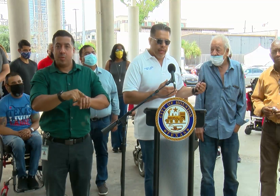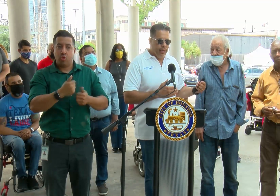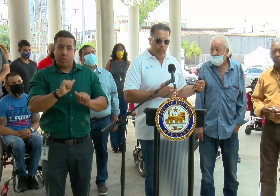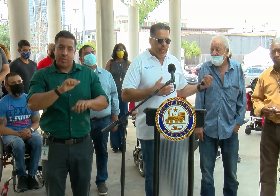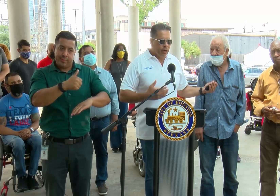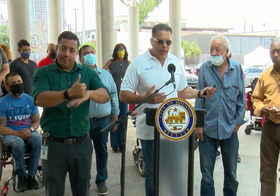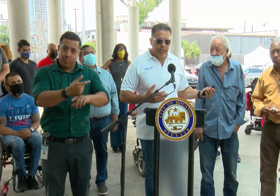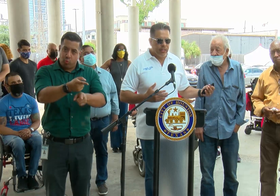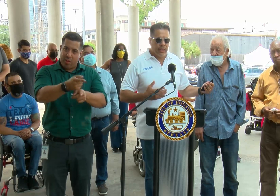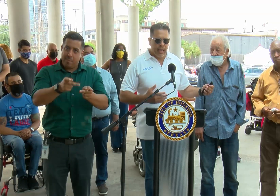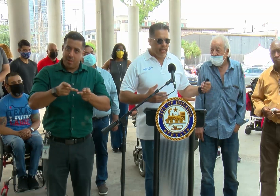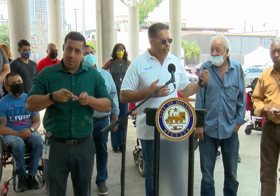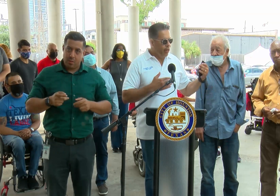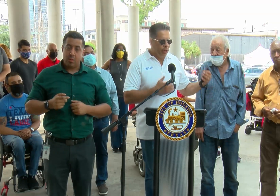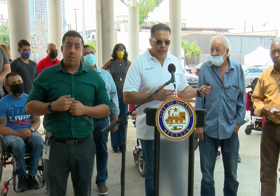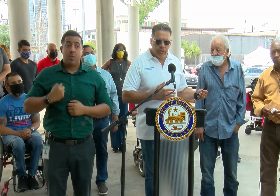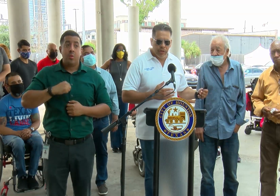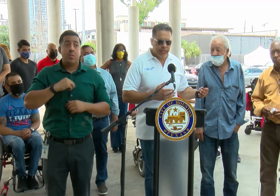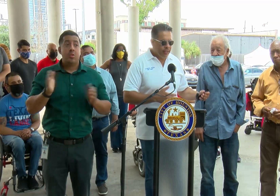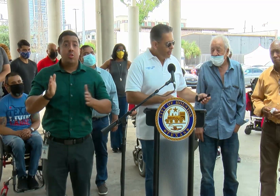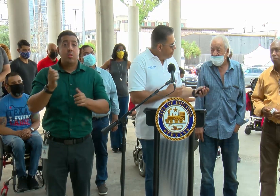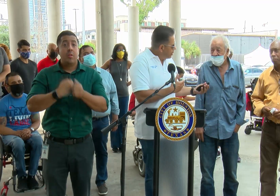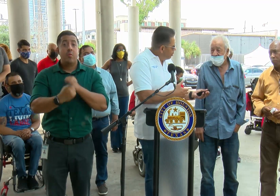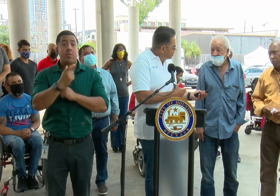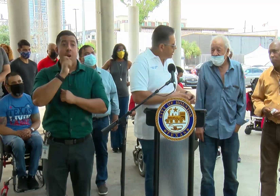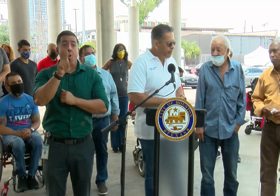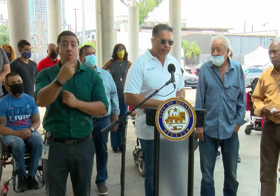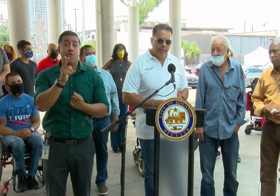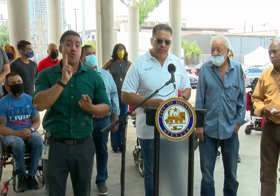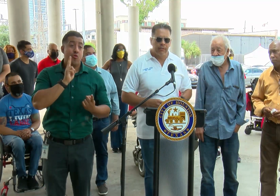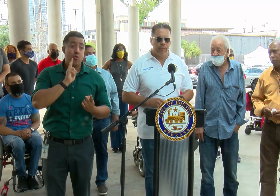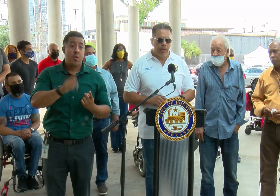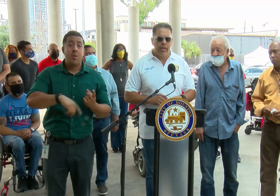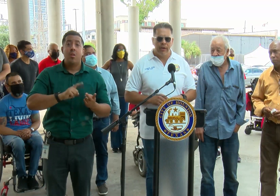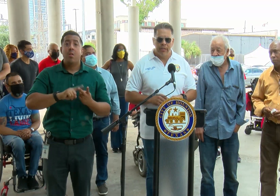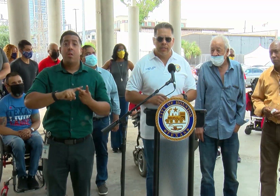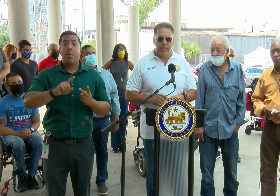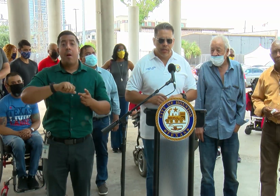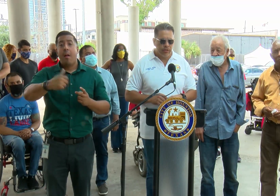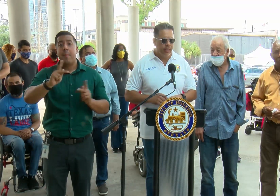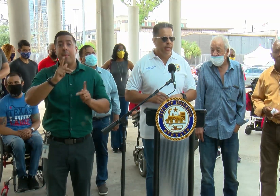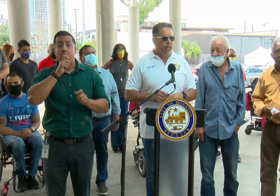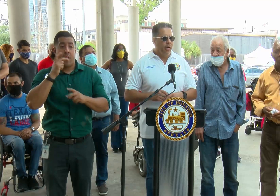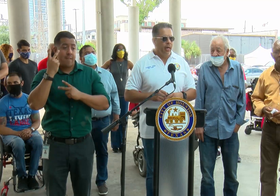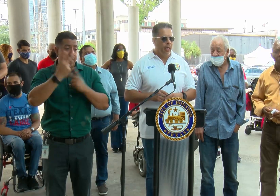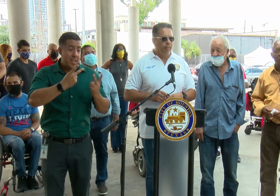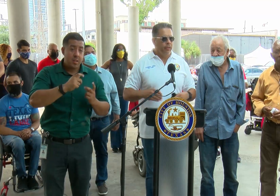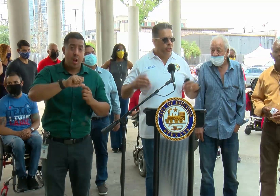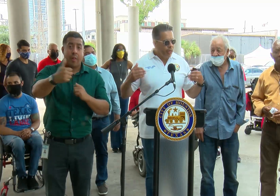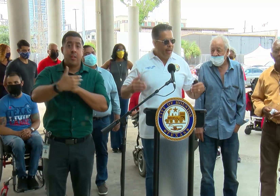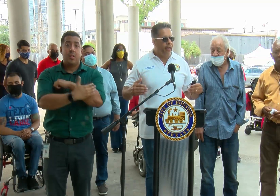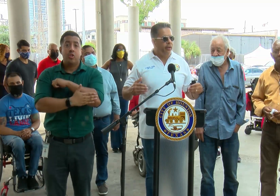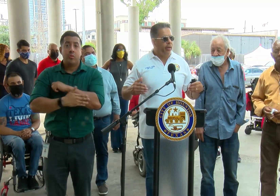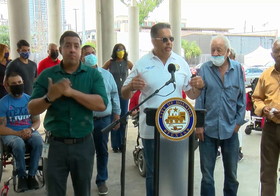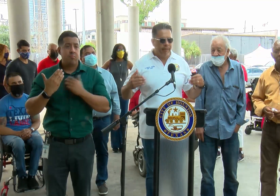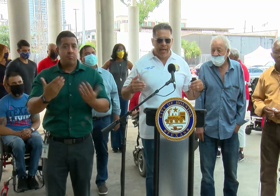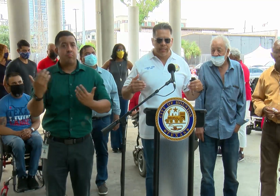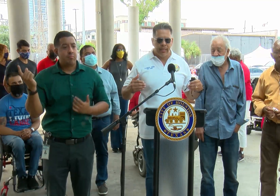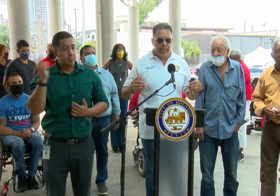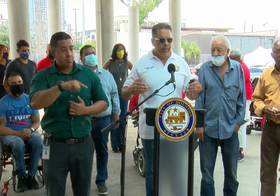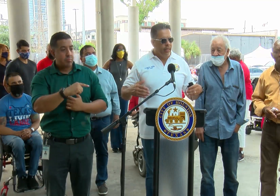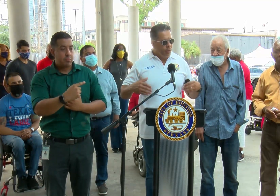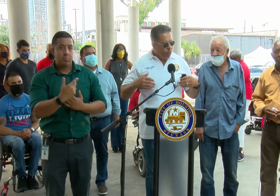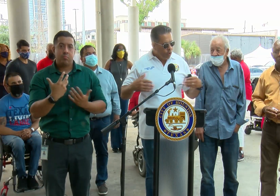so we encourage, again, not only Houstonians, but those that can visit from other areas of this country to come out here and